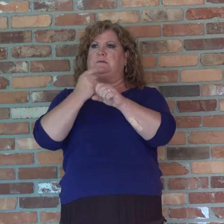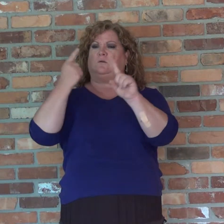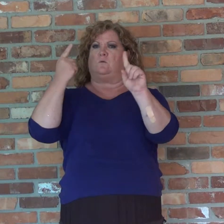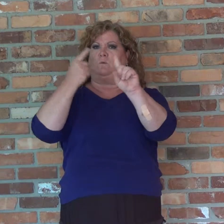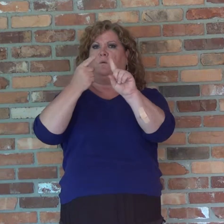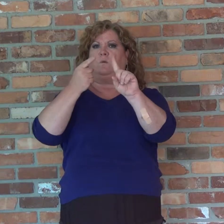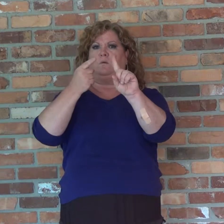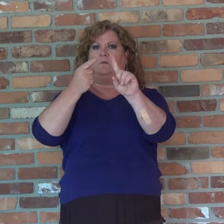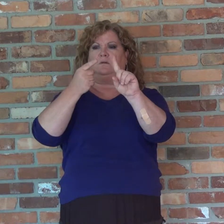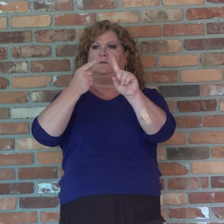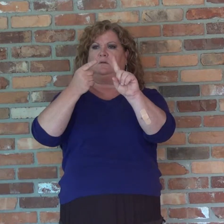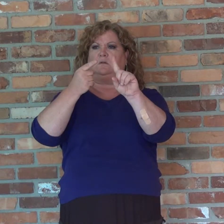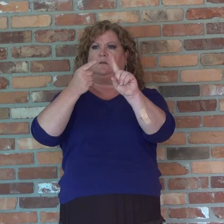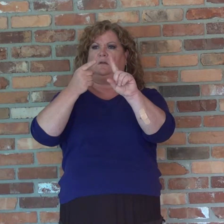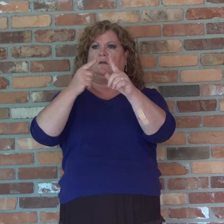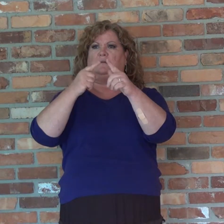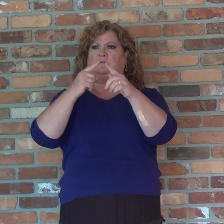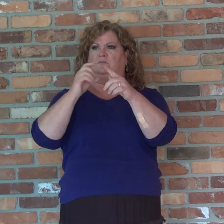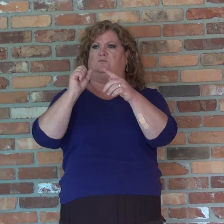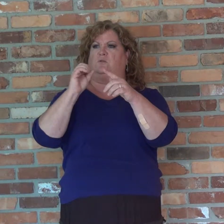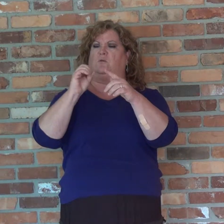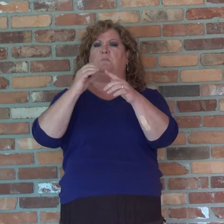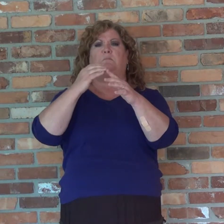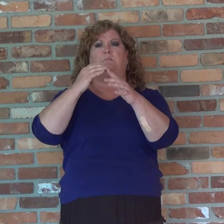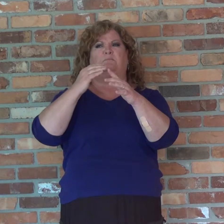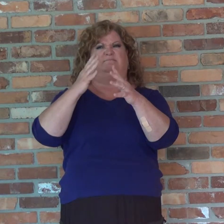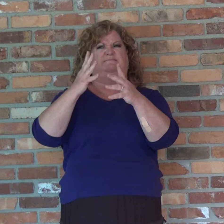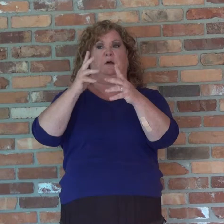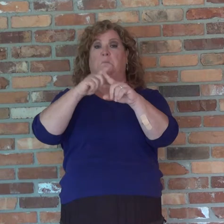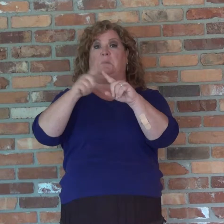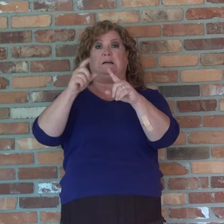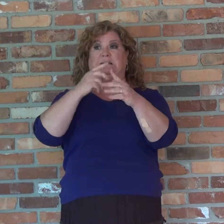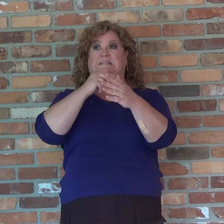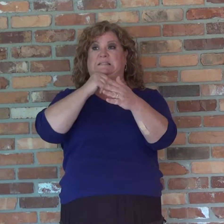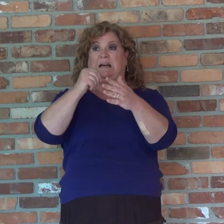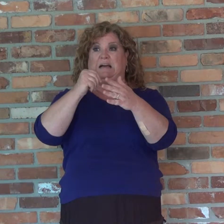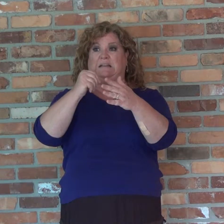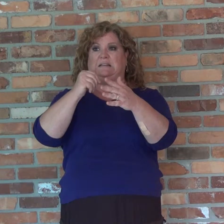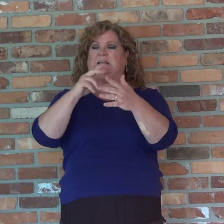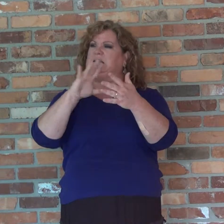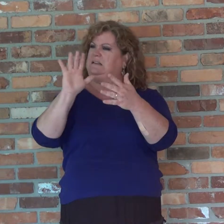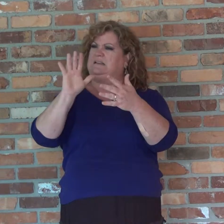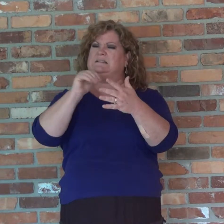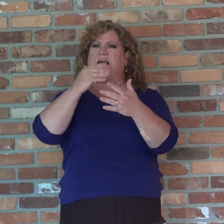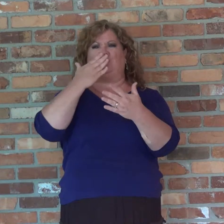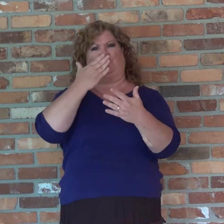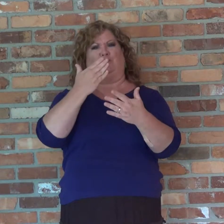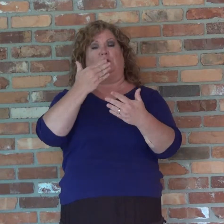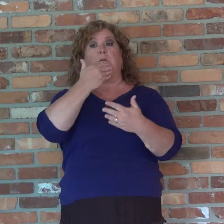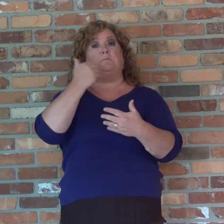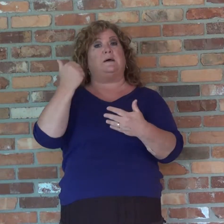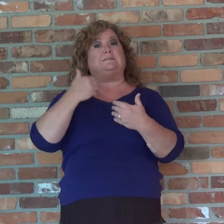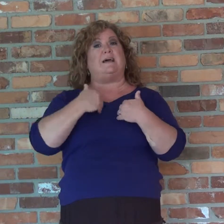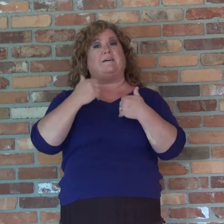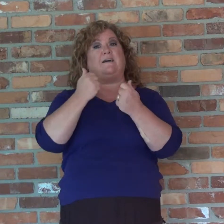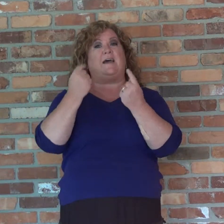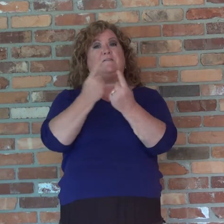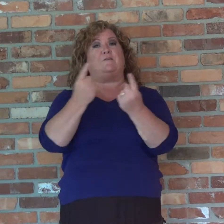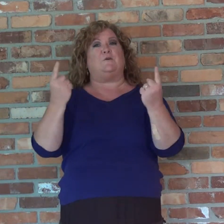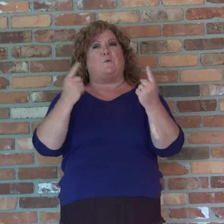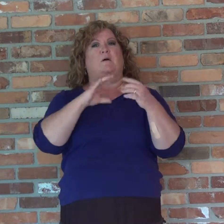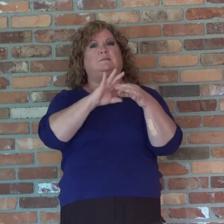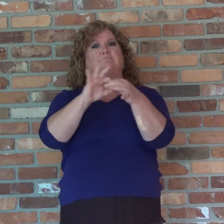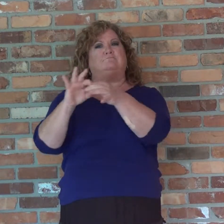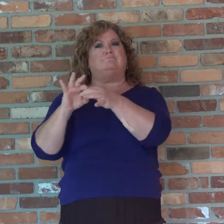up so that the only way they can succeed is when they succeed together. One